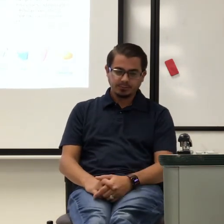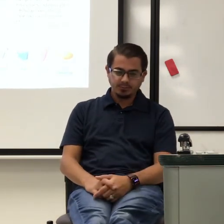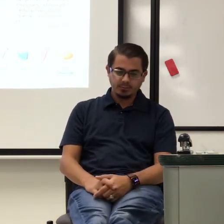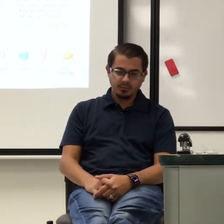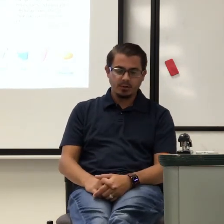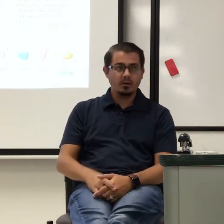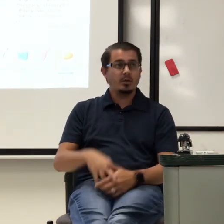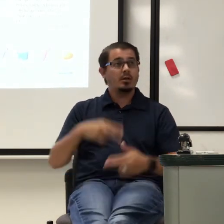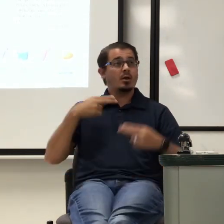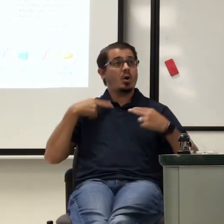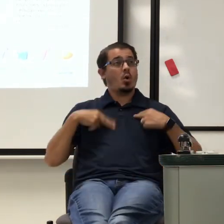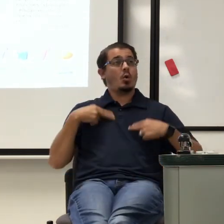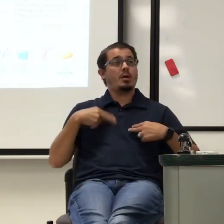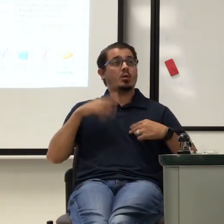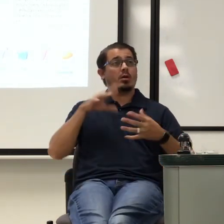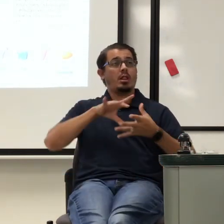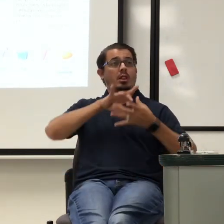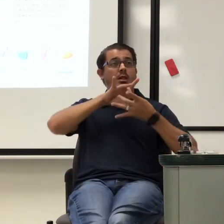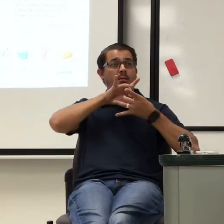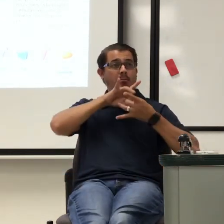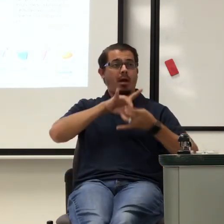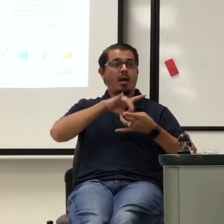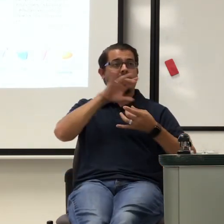binds its receptor